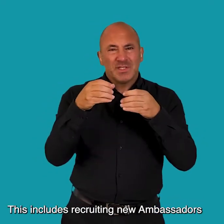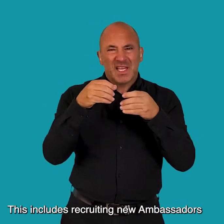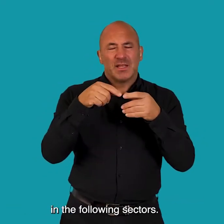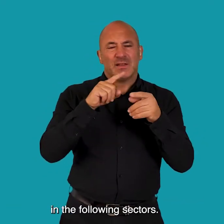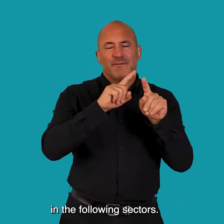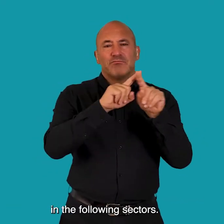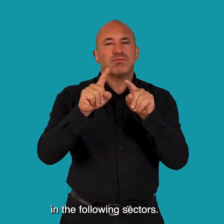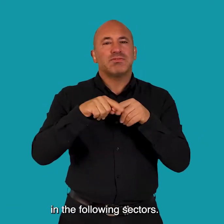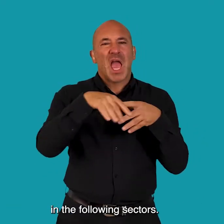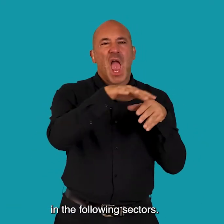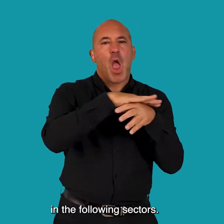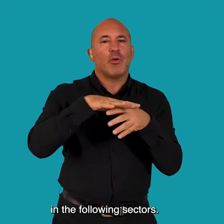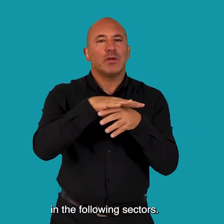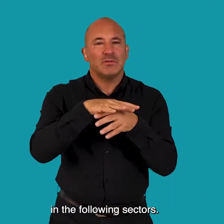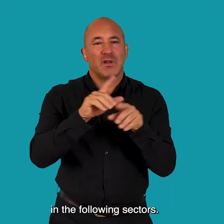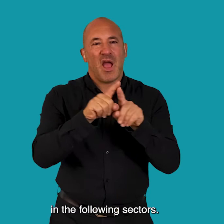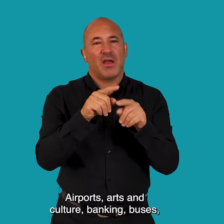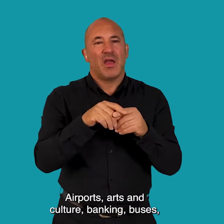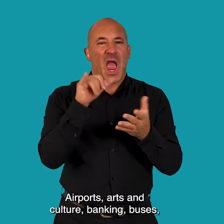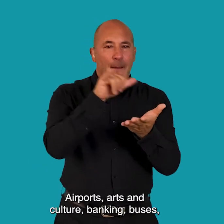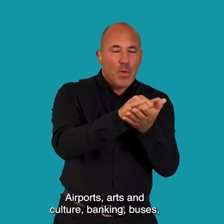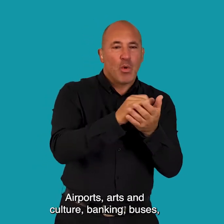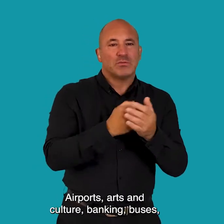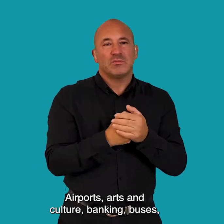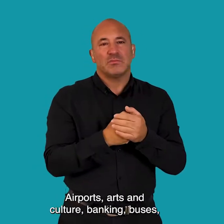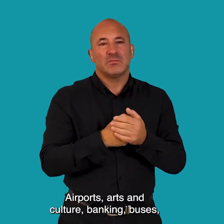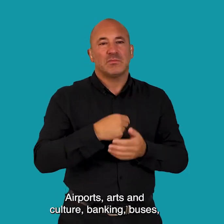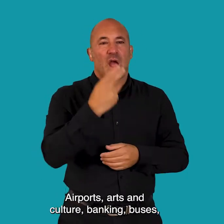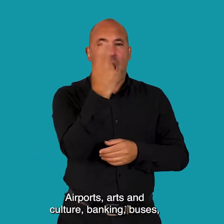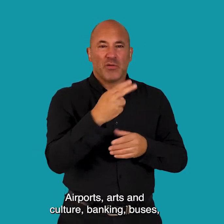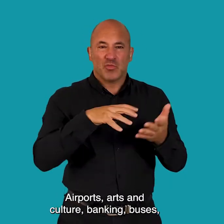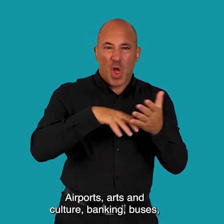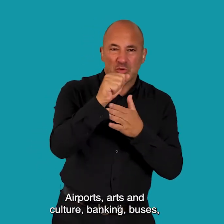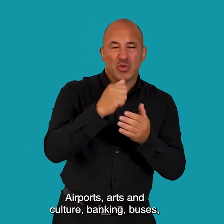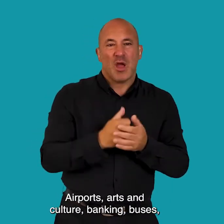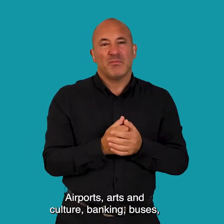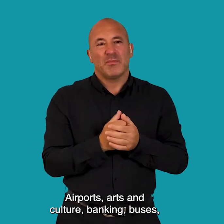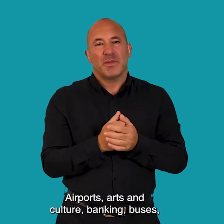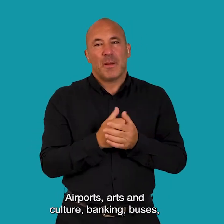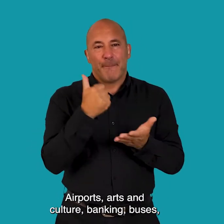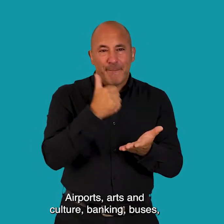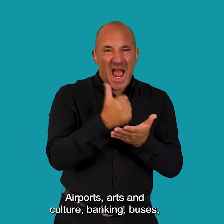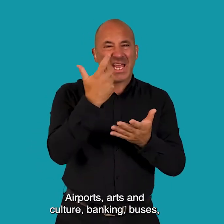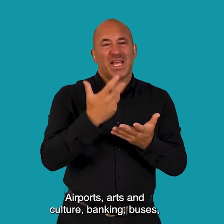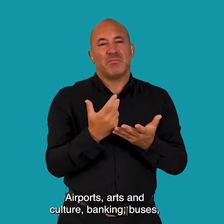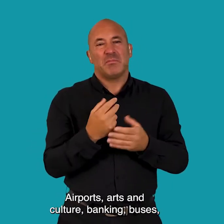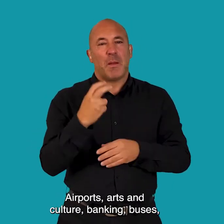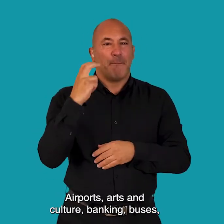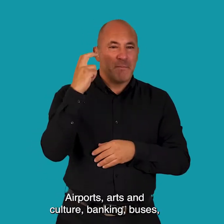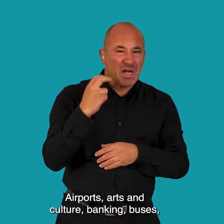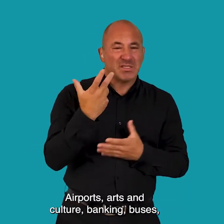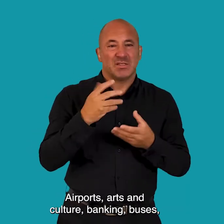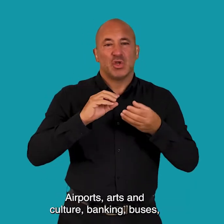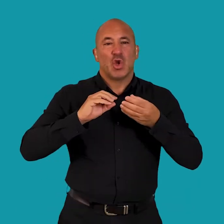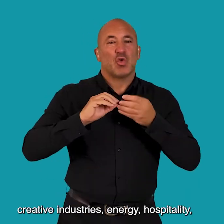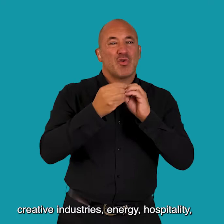in the following sectors: airports, arts and culture, banking, buses,